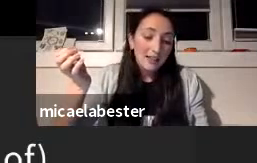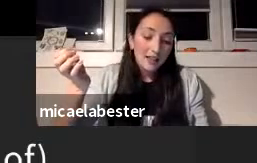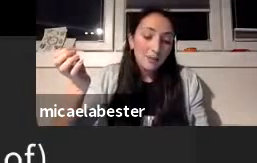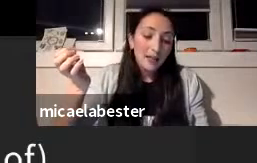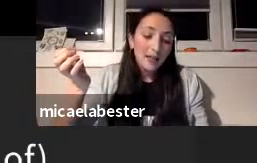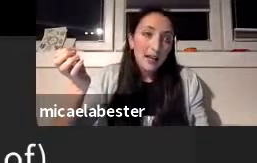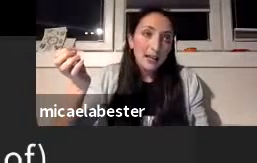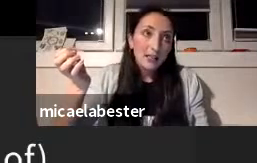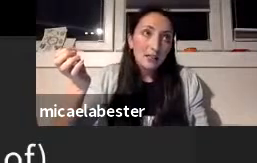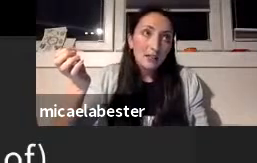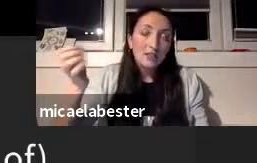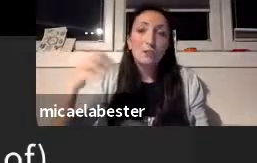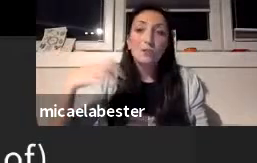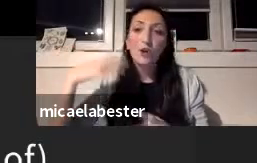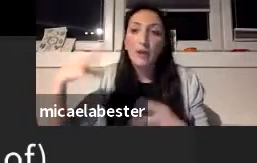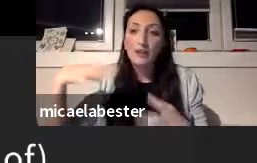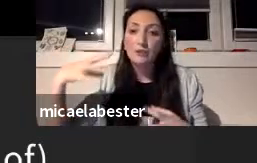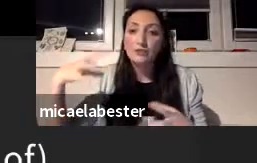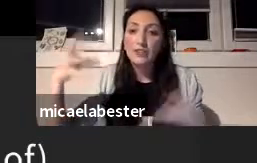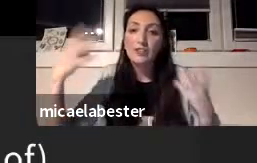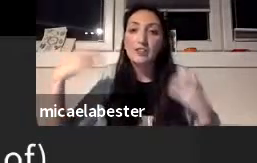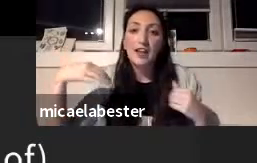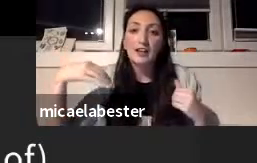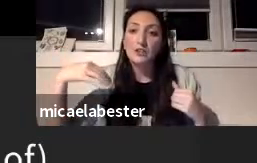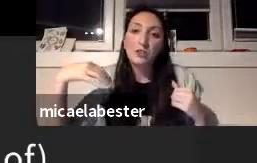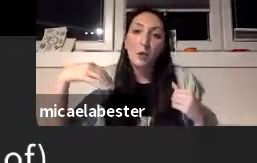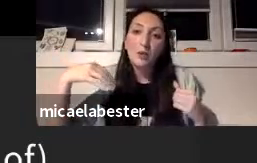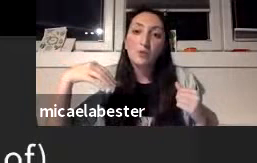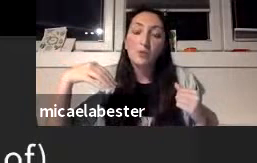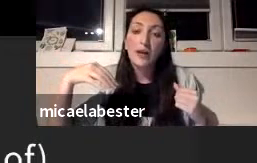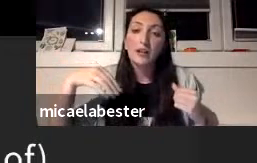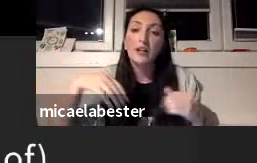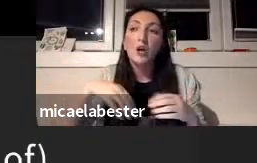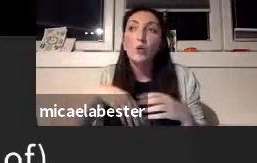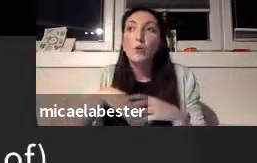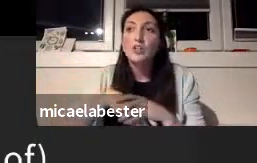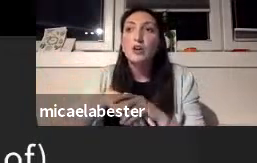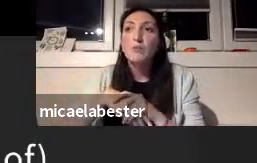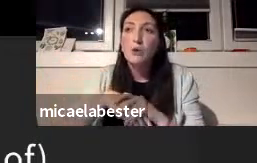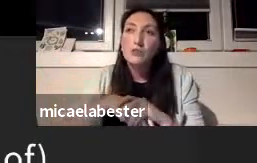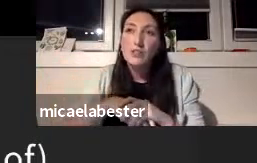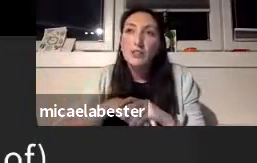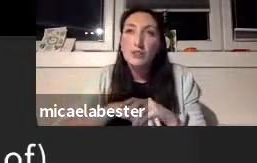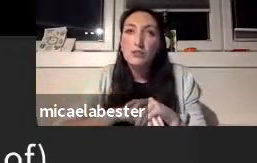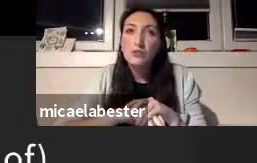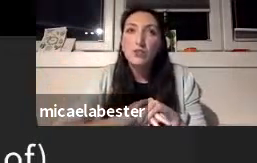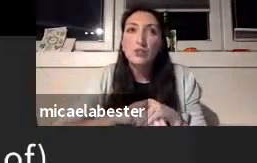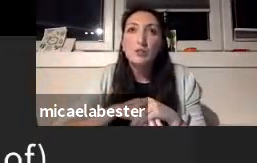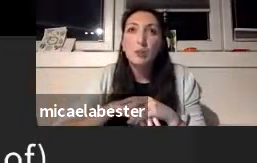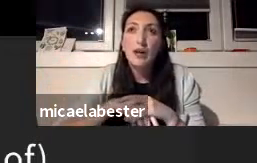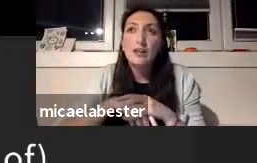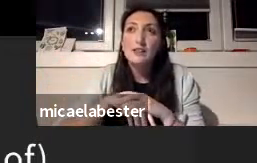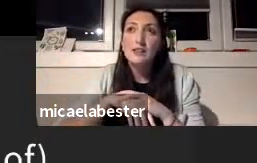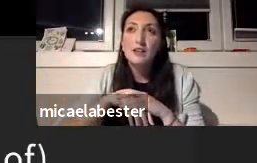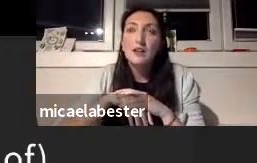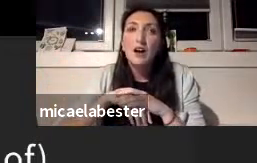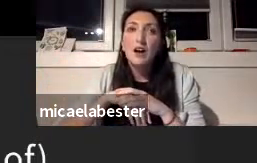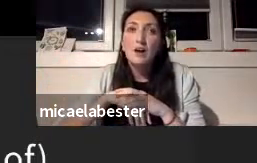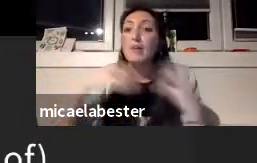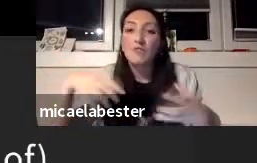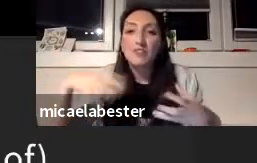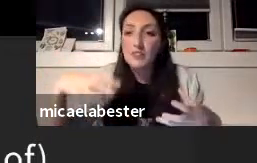And then we get some non-manual features added on top as well, which are mostly used to